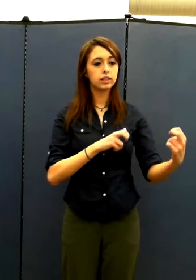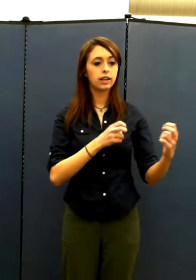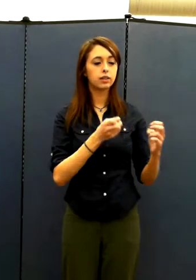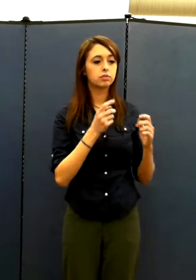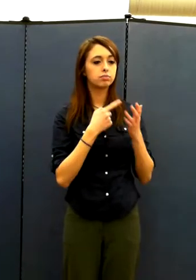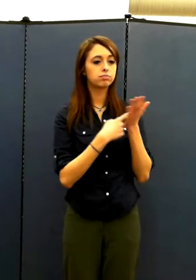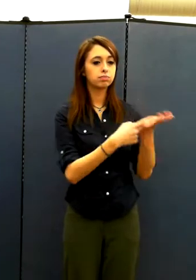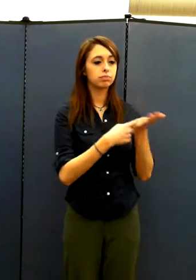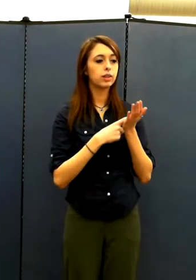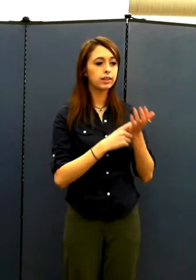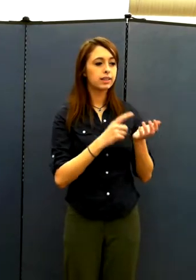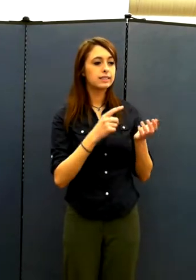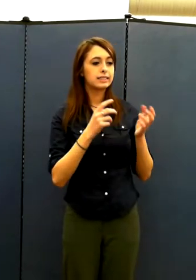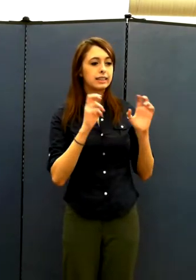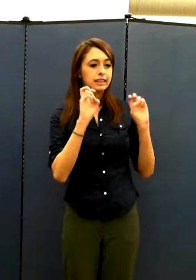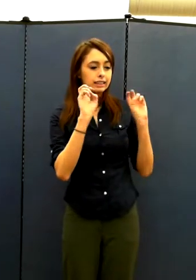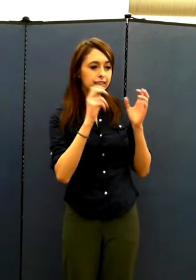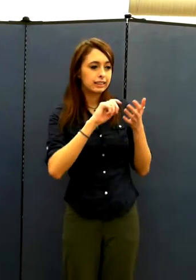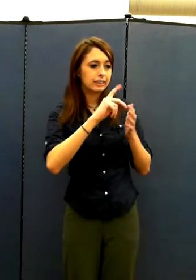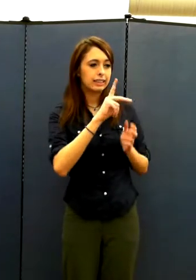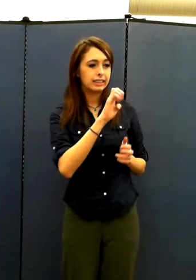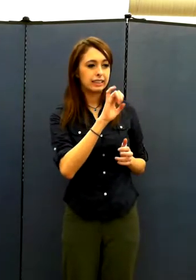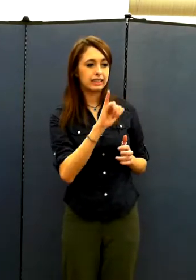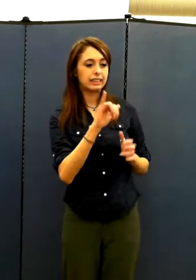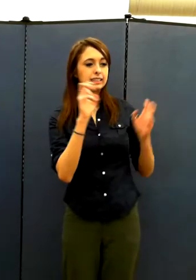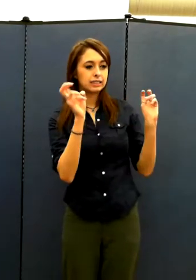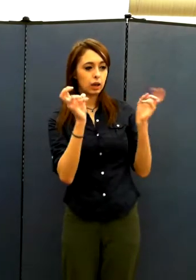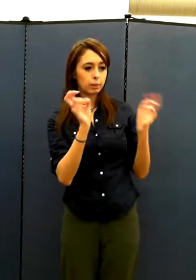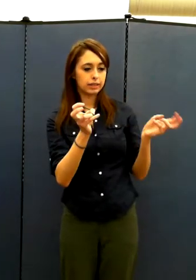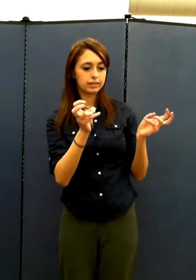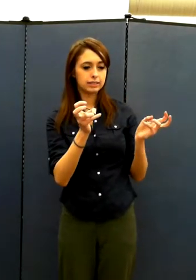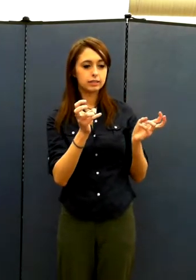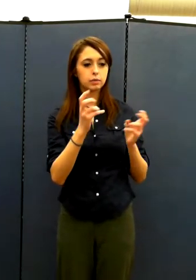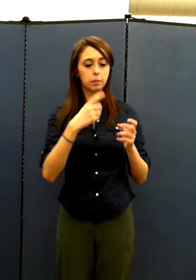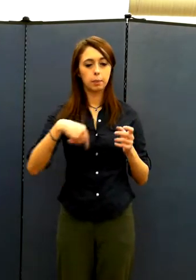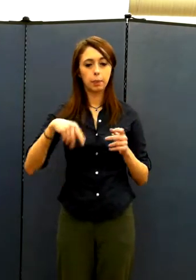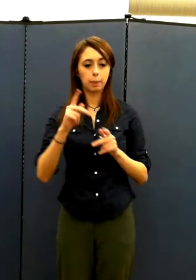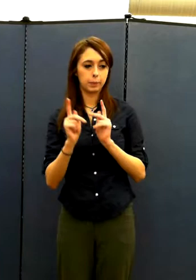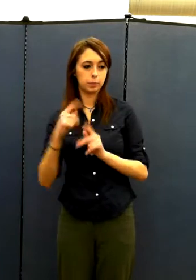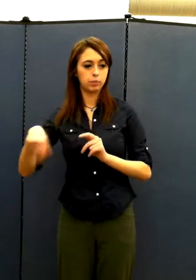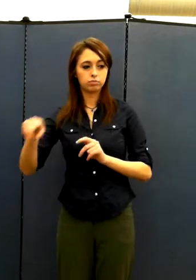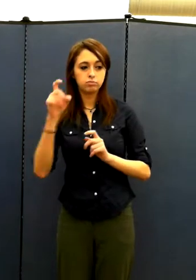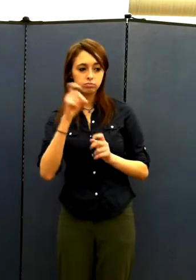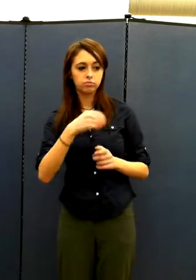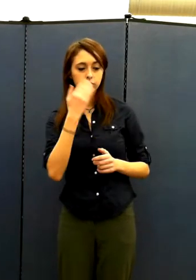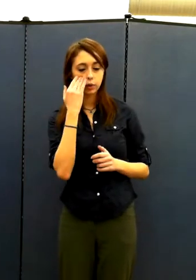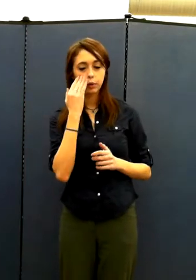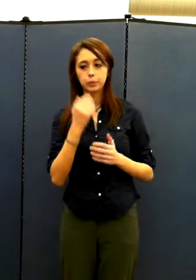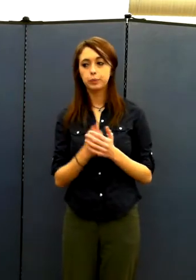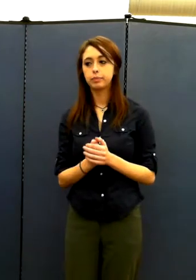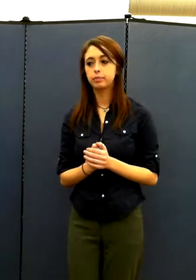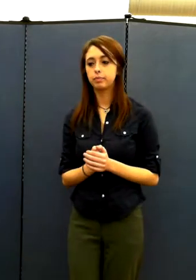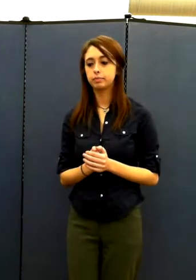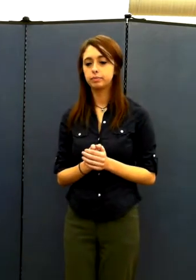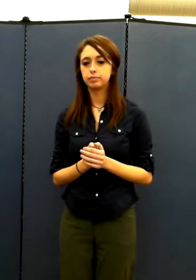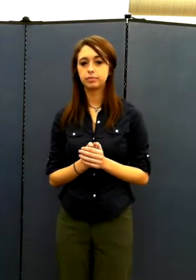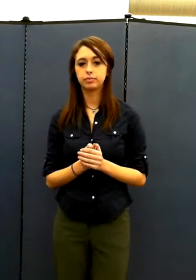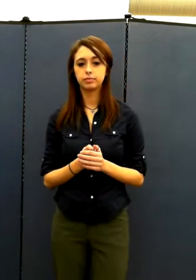deaf client and I said, hey, in case you missed this information, this is the information that you should have known from this presentation. So